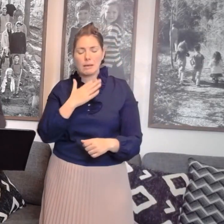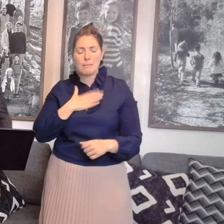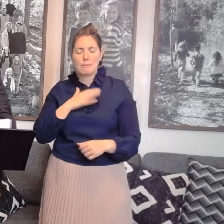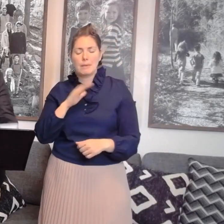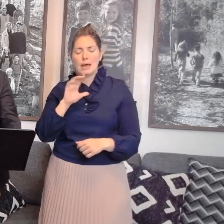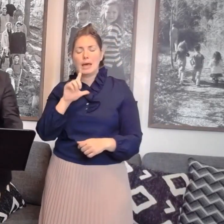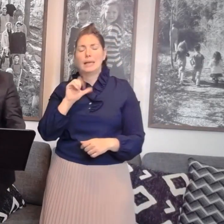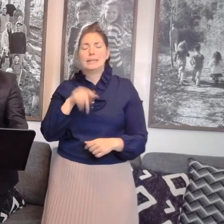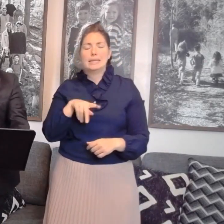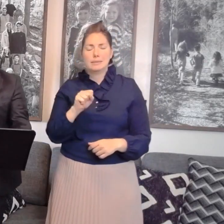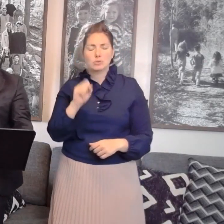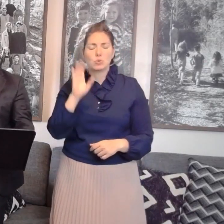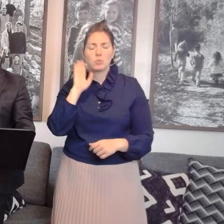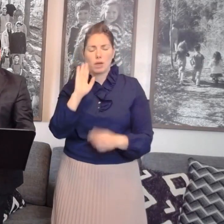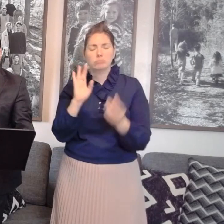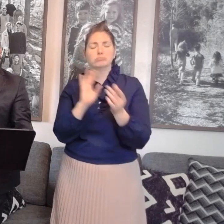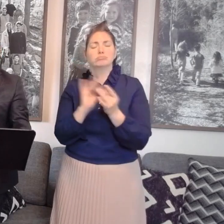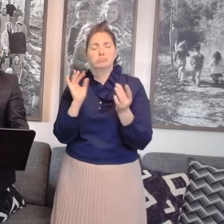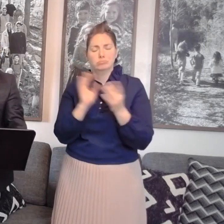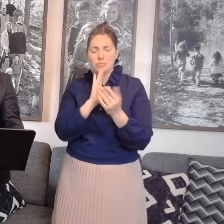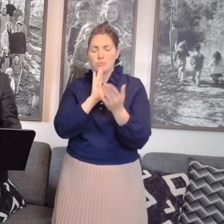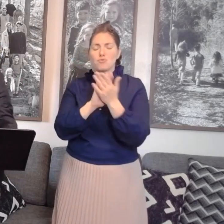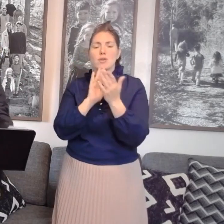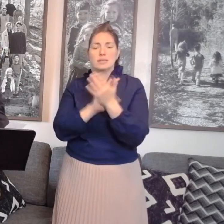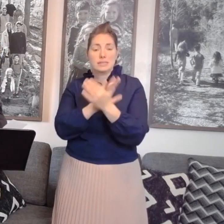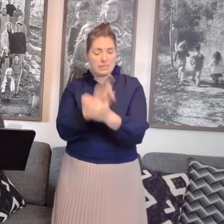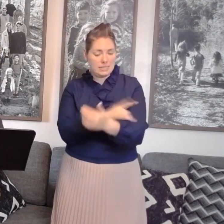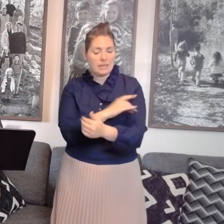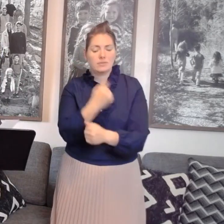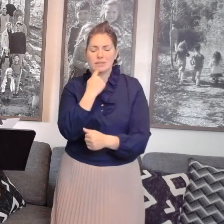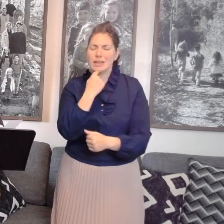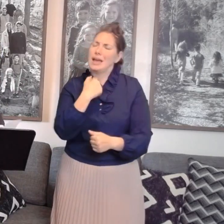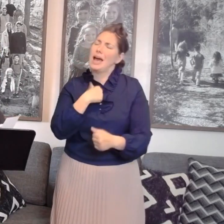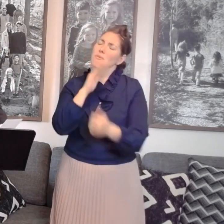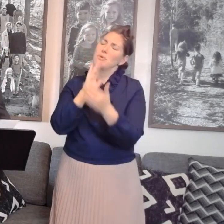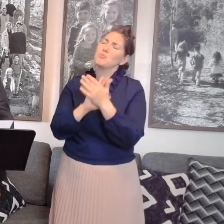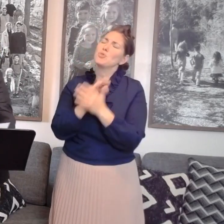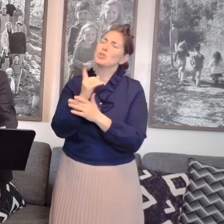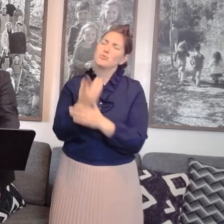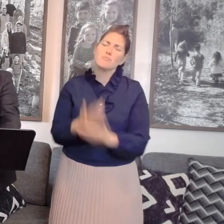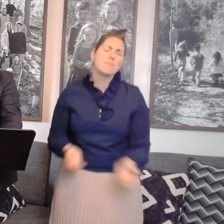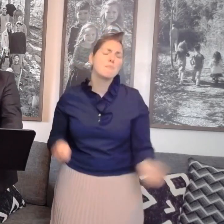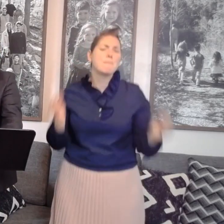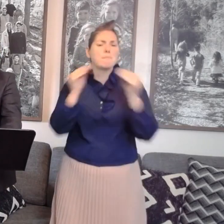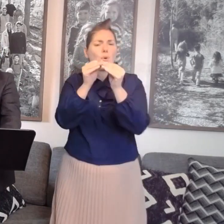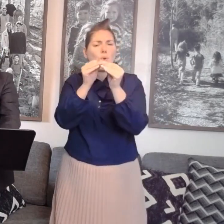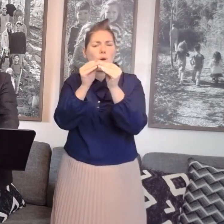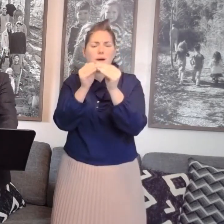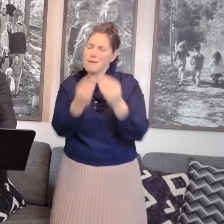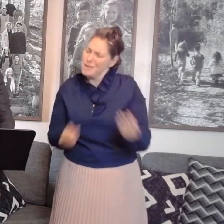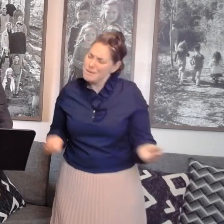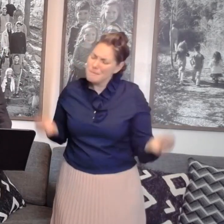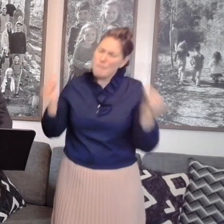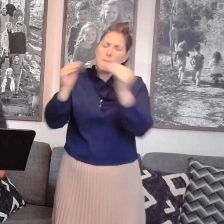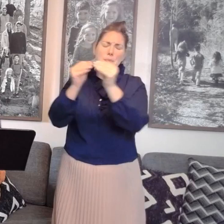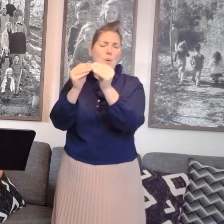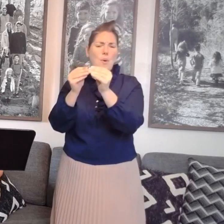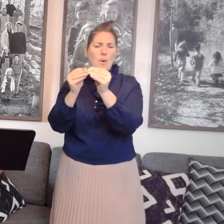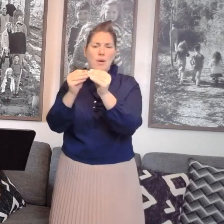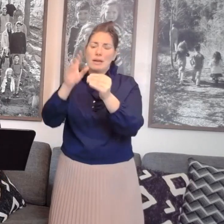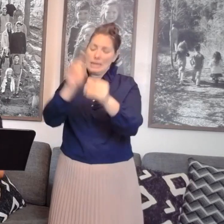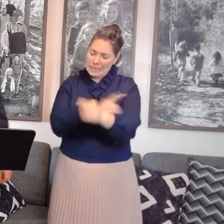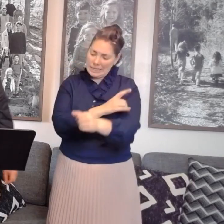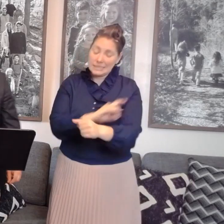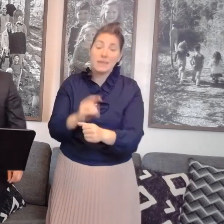utter praise. He would say, I will praise you yet more and more. He